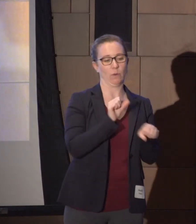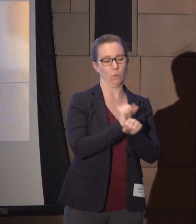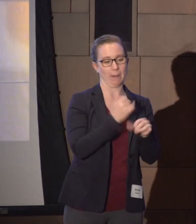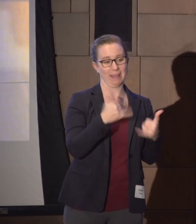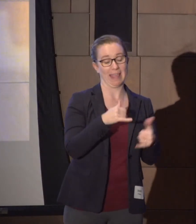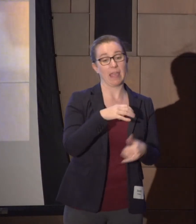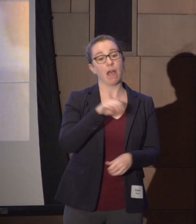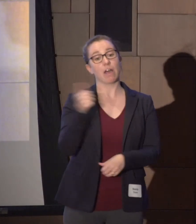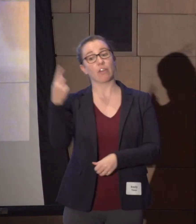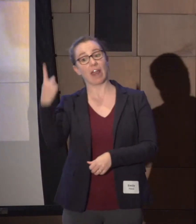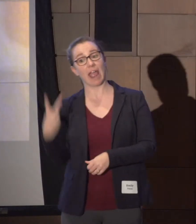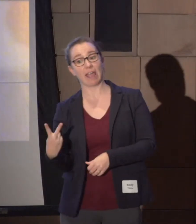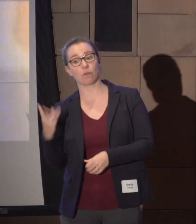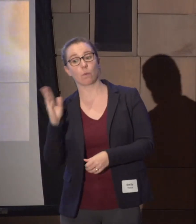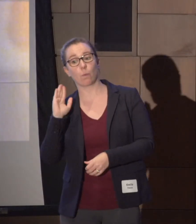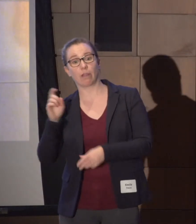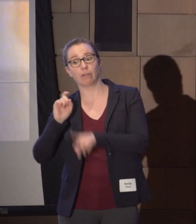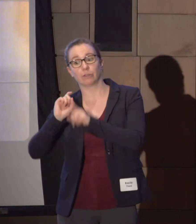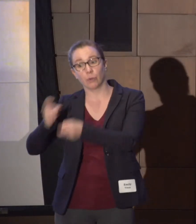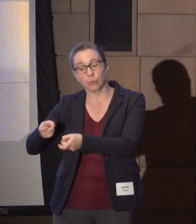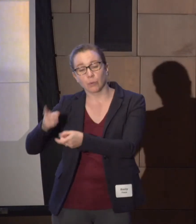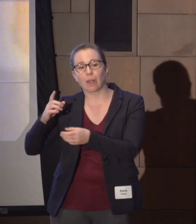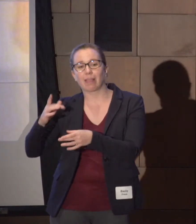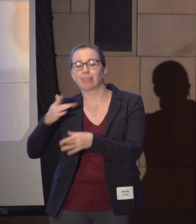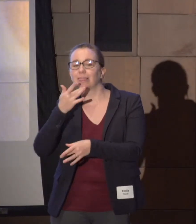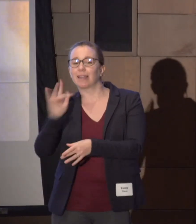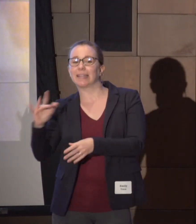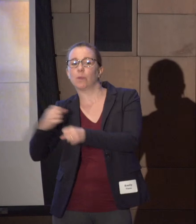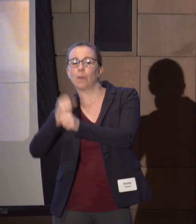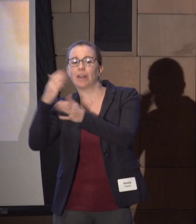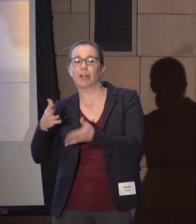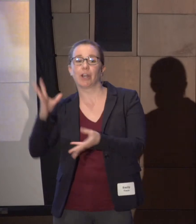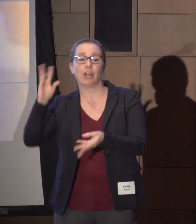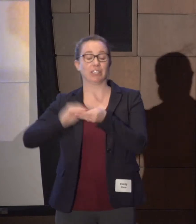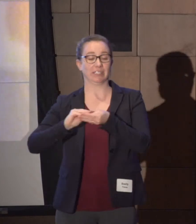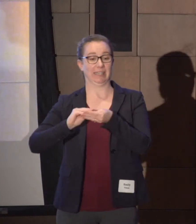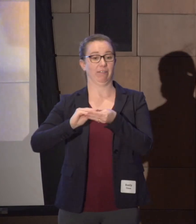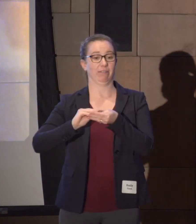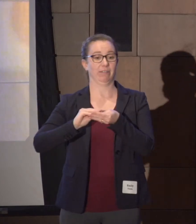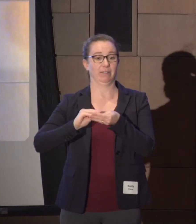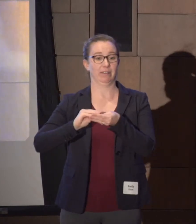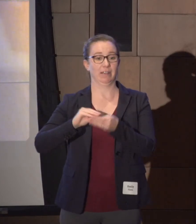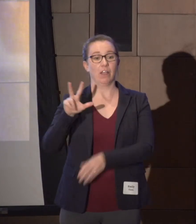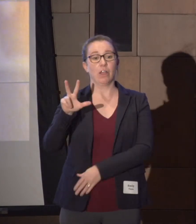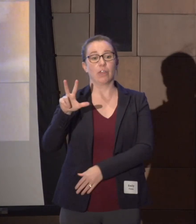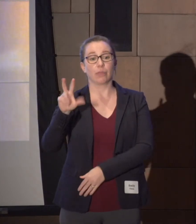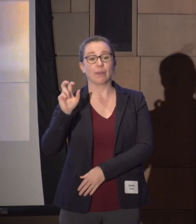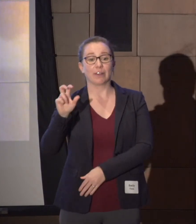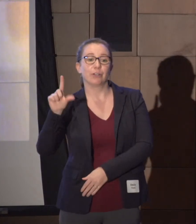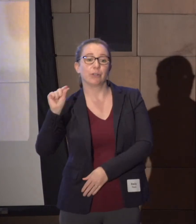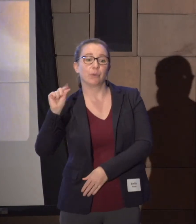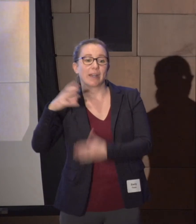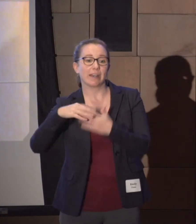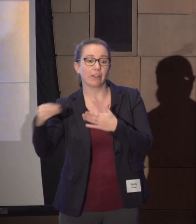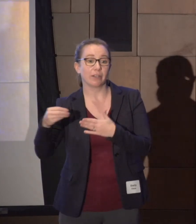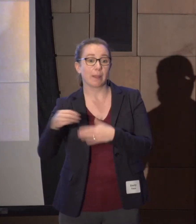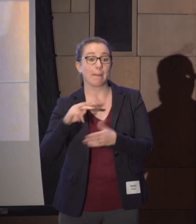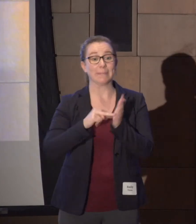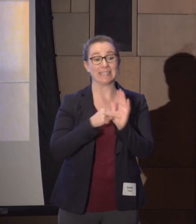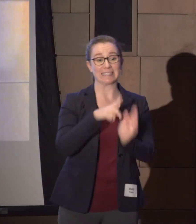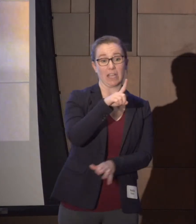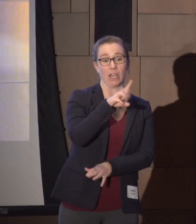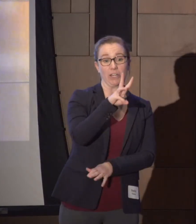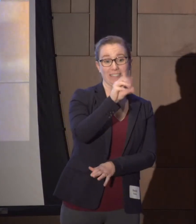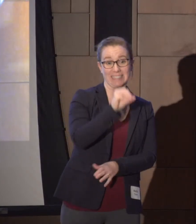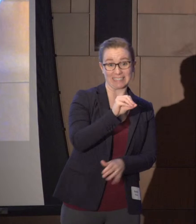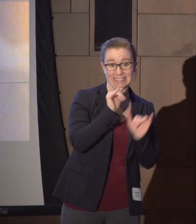and the other half will go to a very lucky winner. So the total amount tonight for the raffle is $320, which means $160 goes to